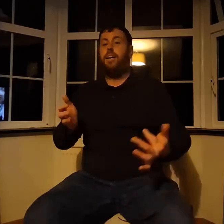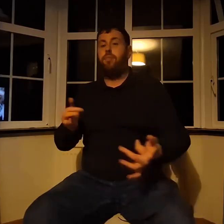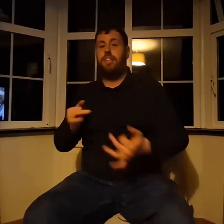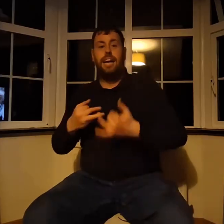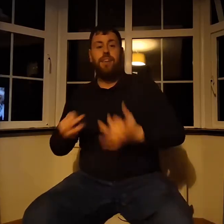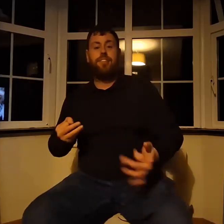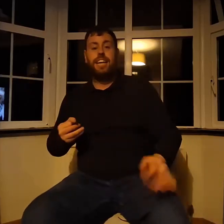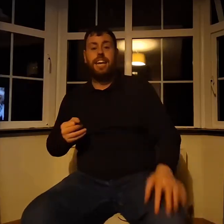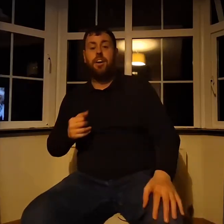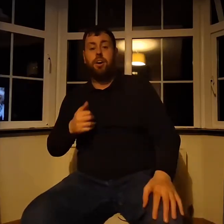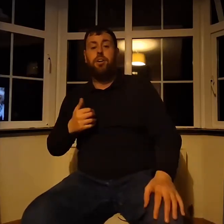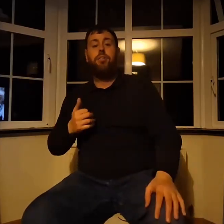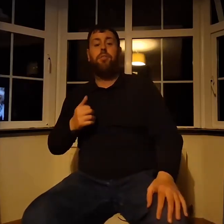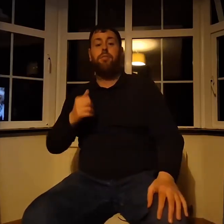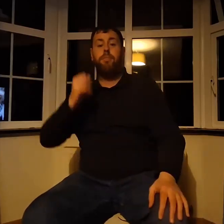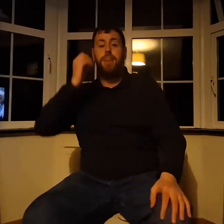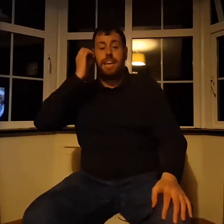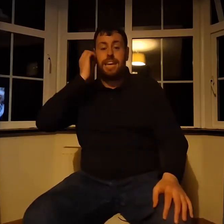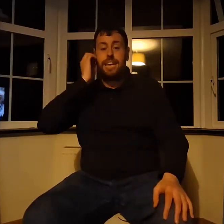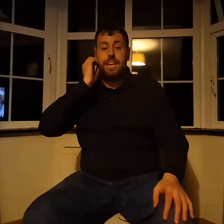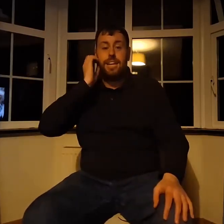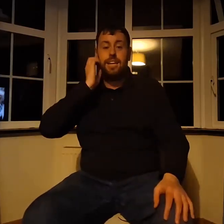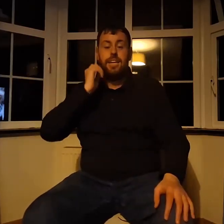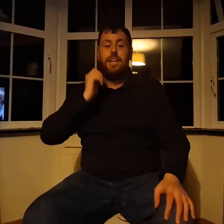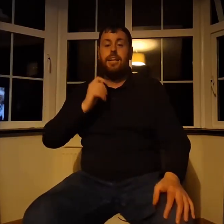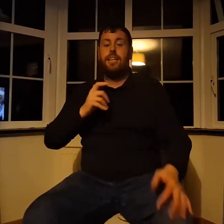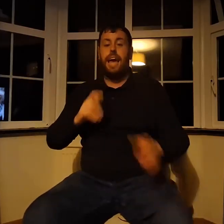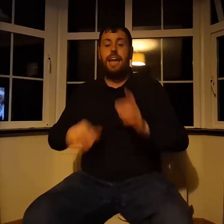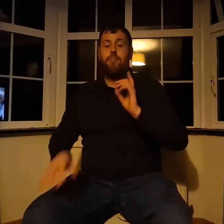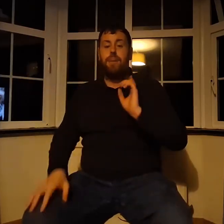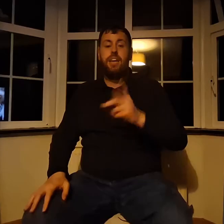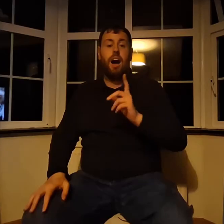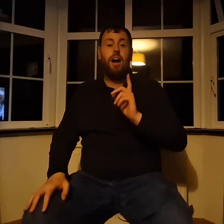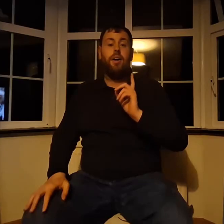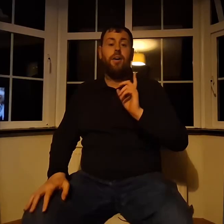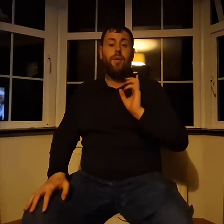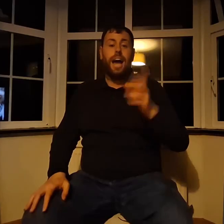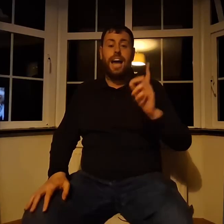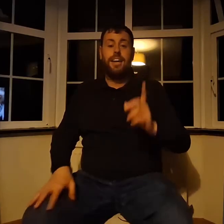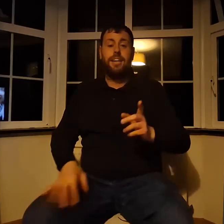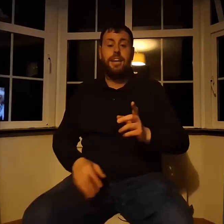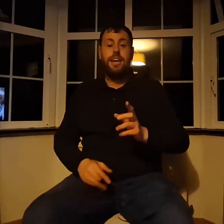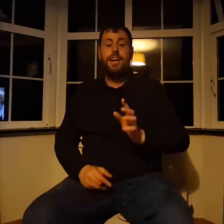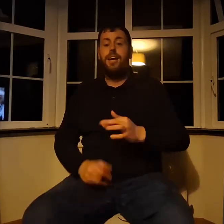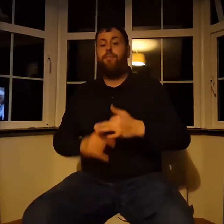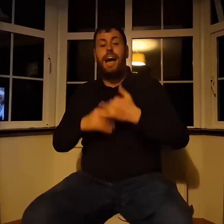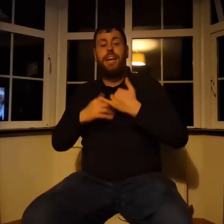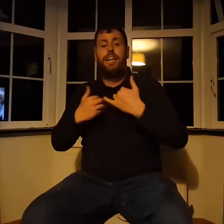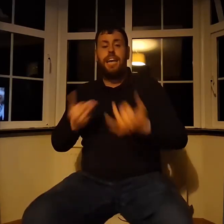was lovesick over me, that'd be alright. If I could keep